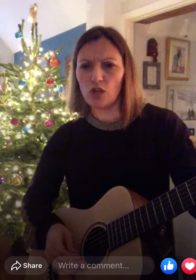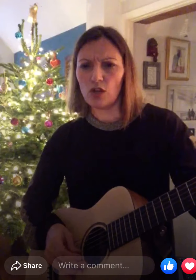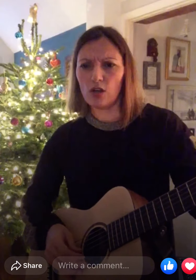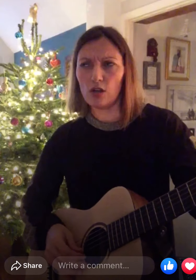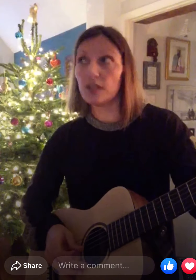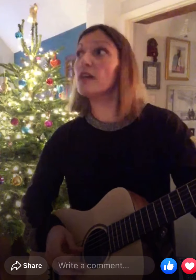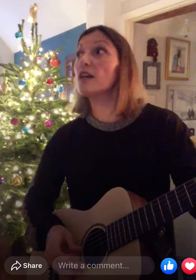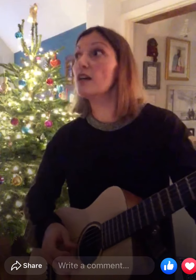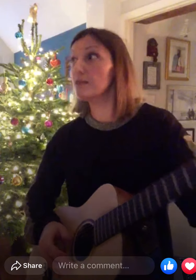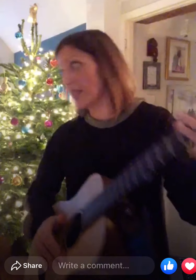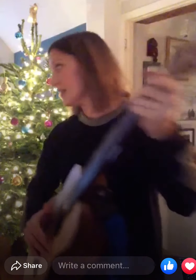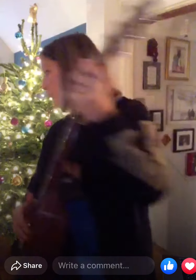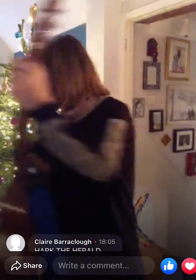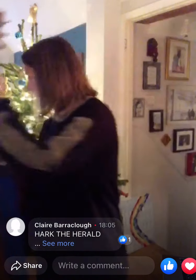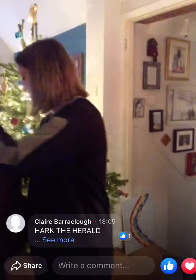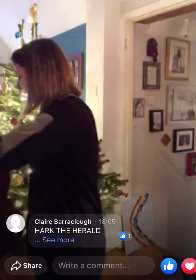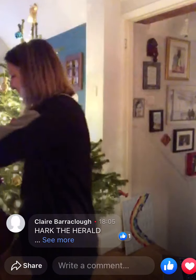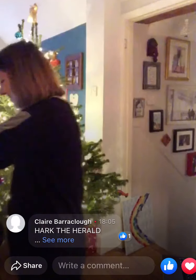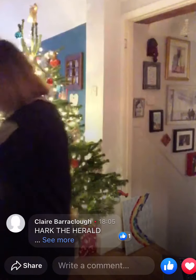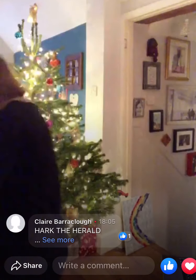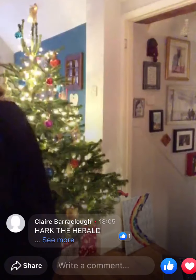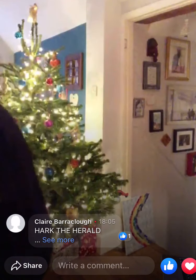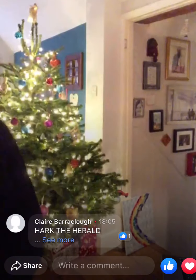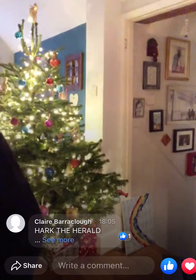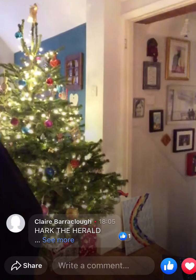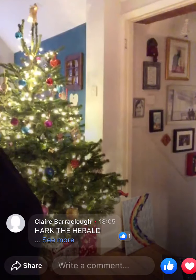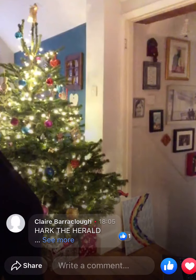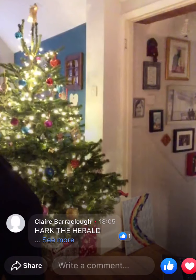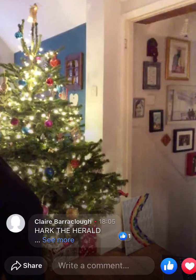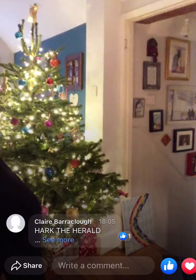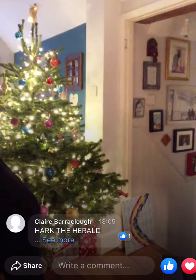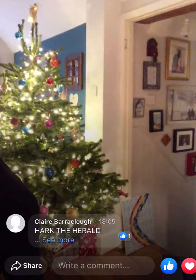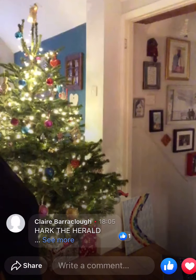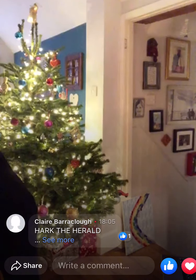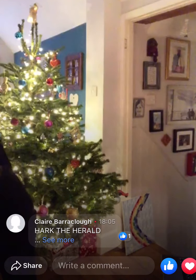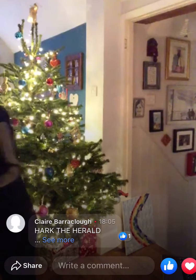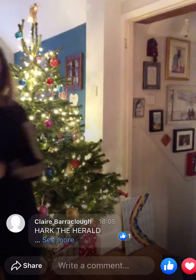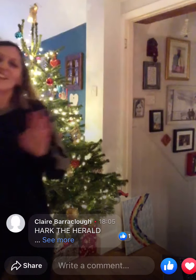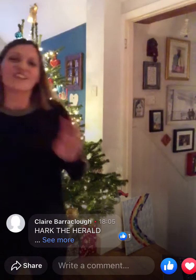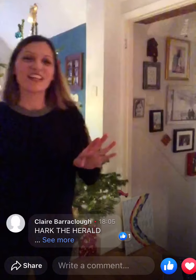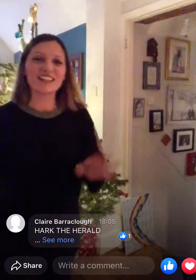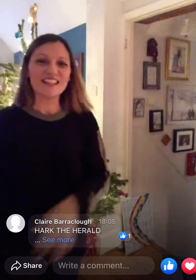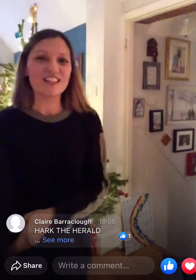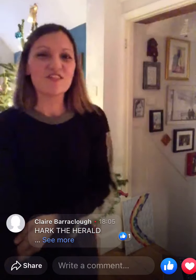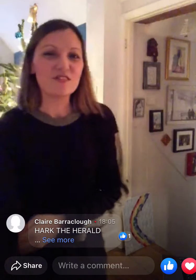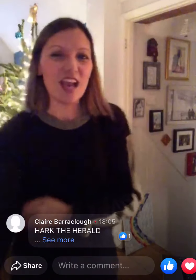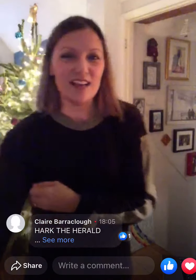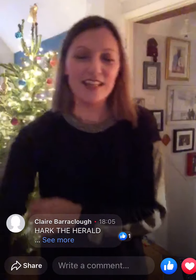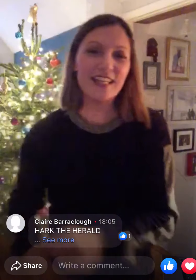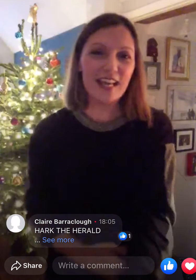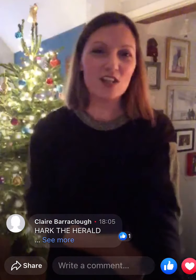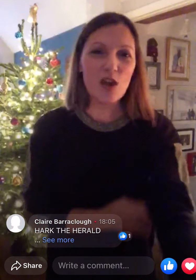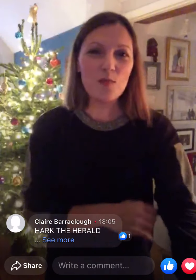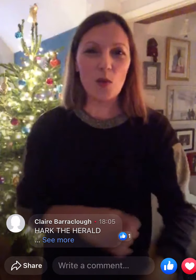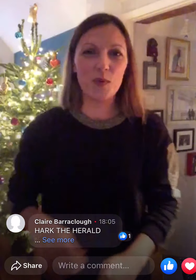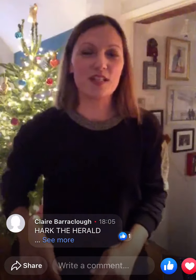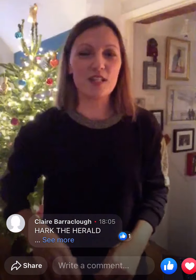Hark the Herald. Yeah that makes sense. I was trying to remember how it starts. We're going to. So yeah. Again quite poppy. So.